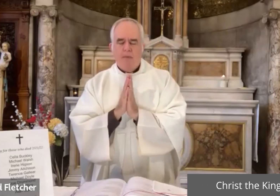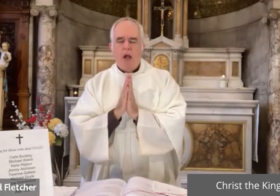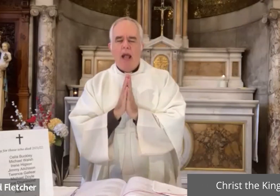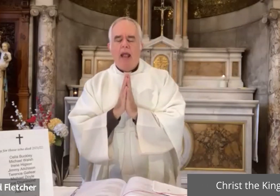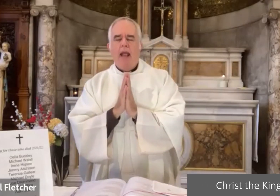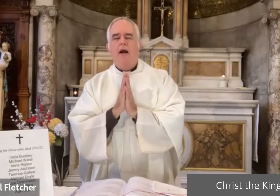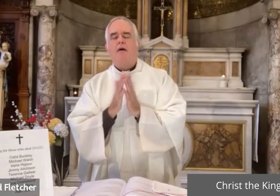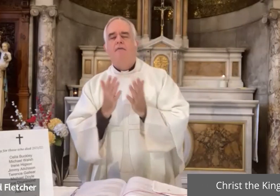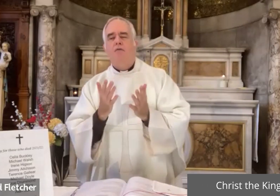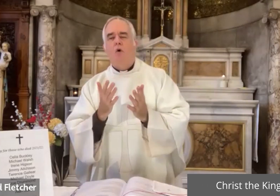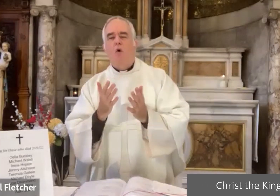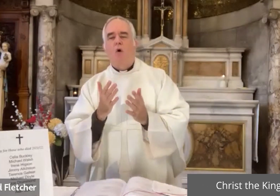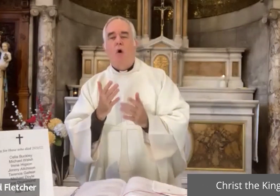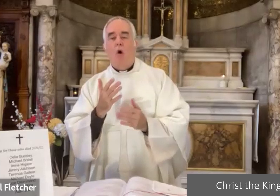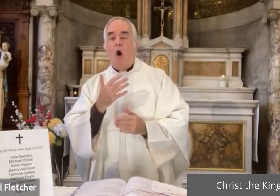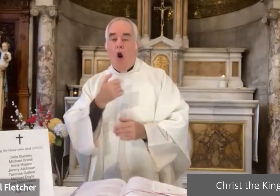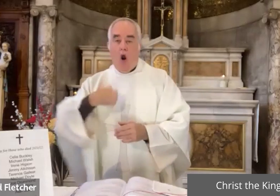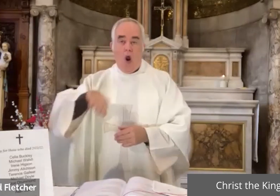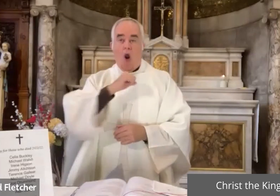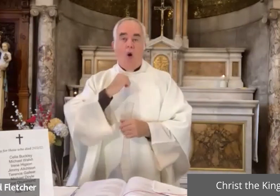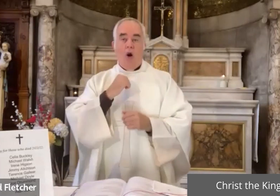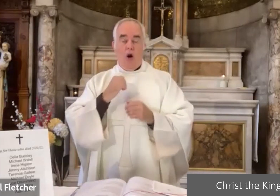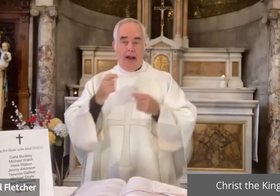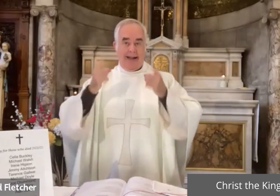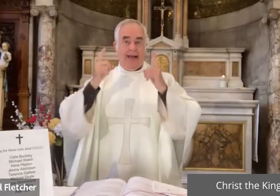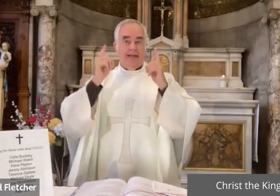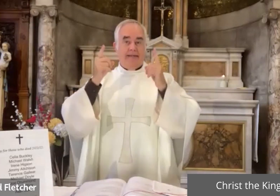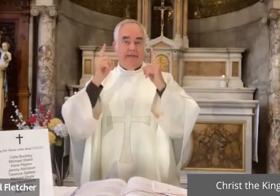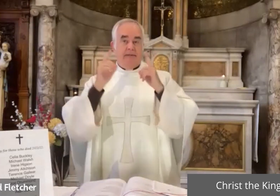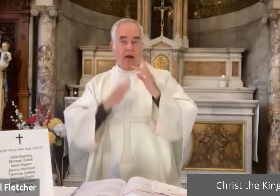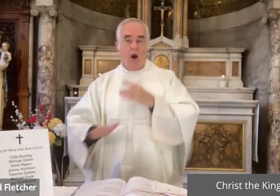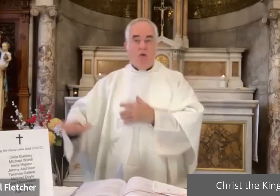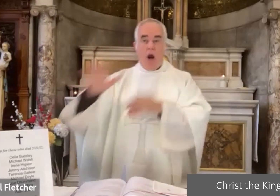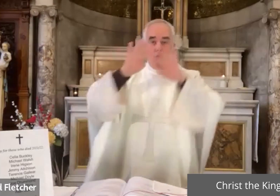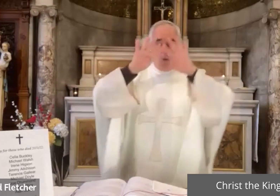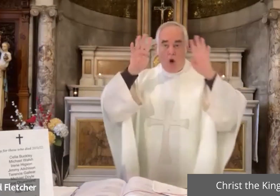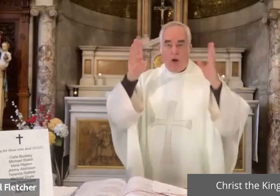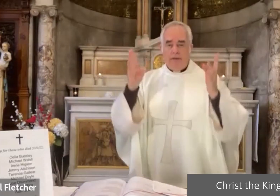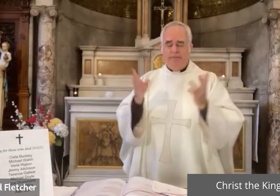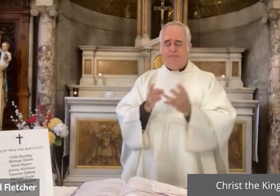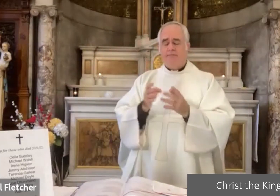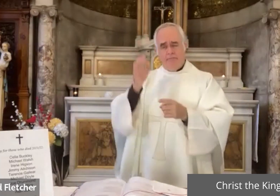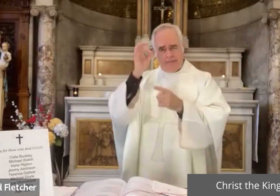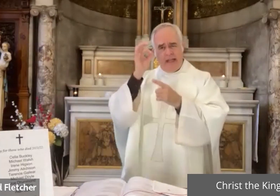Let us pray for all leaders around the